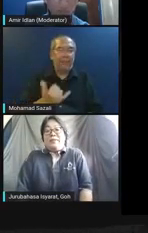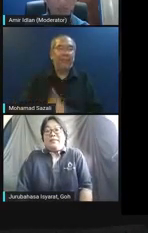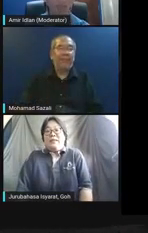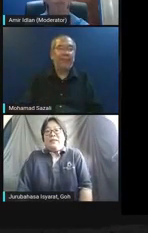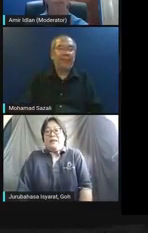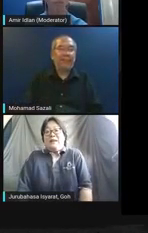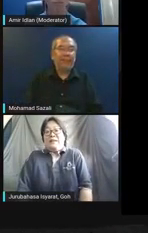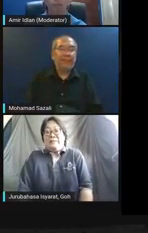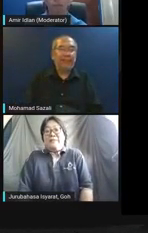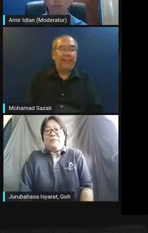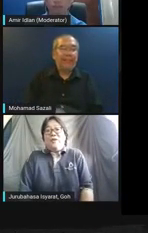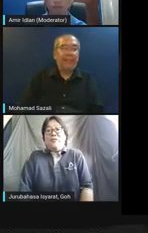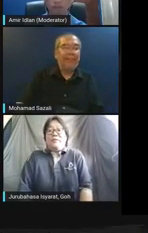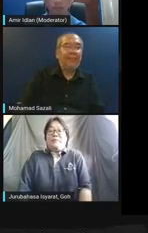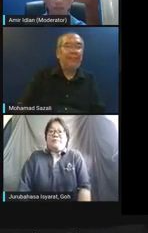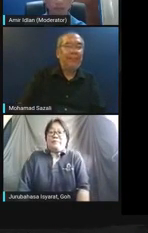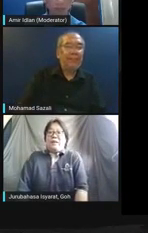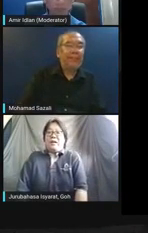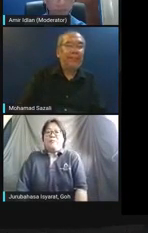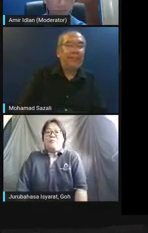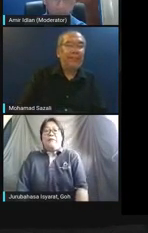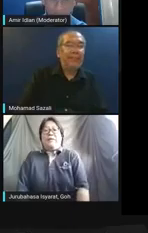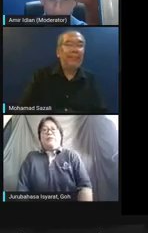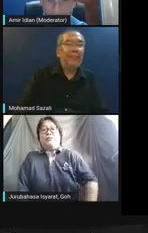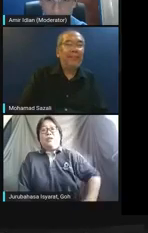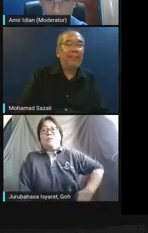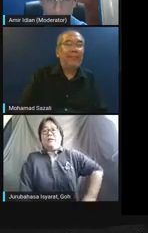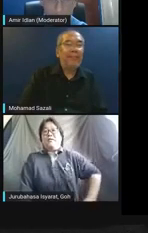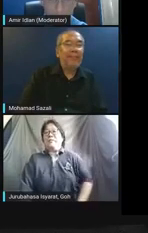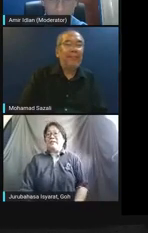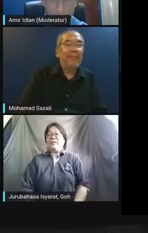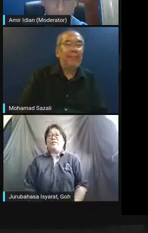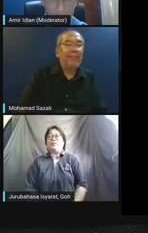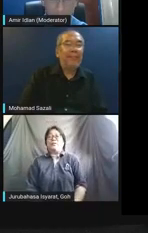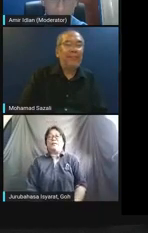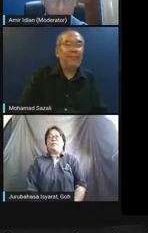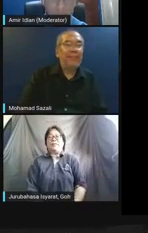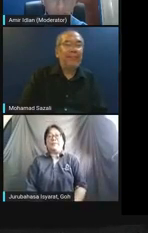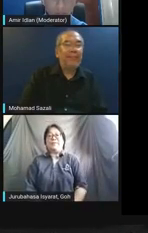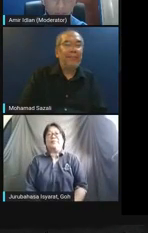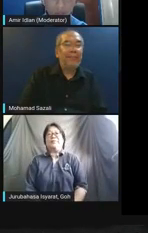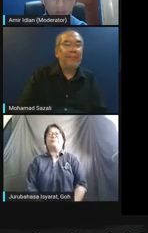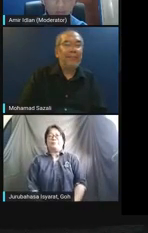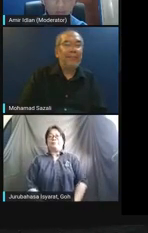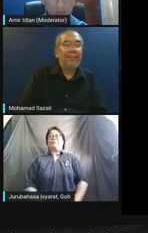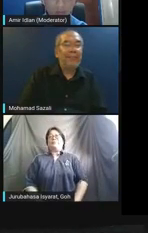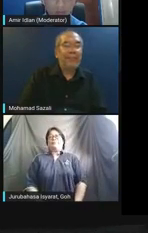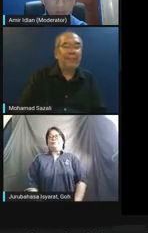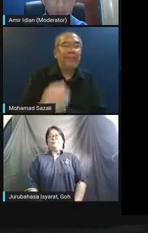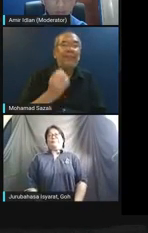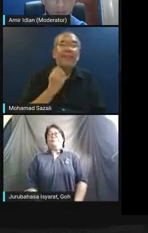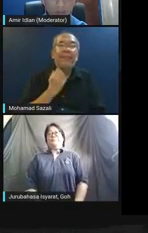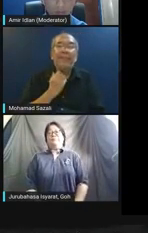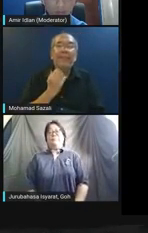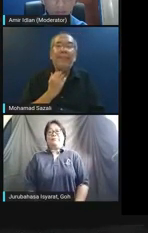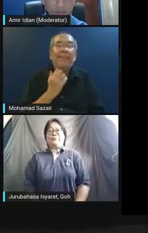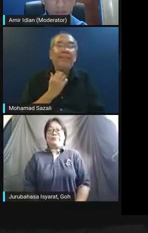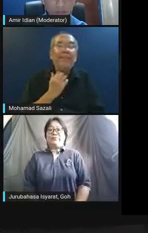So basically, I would like to talk about communication as well after this.